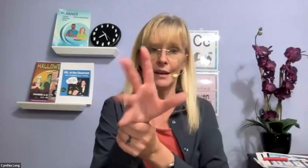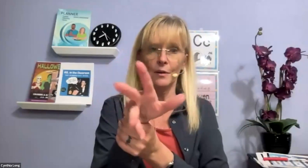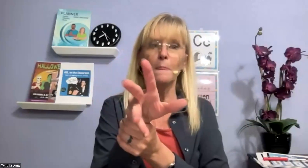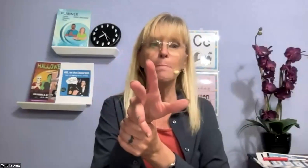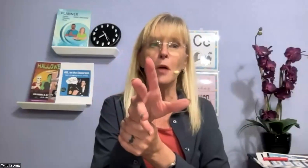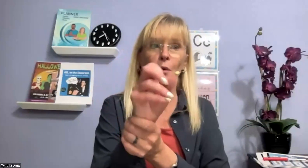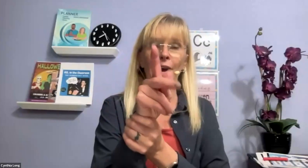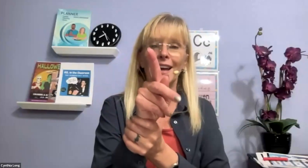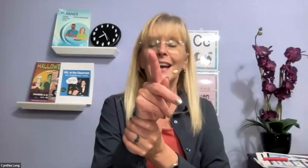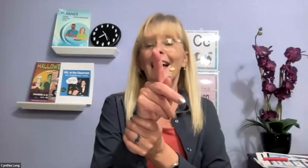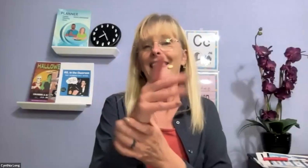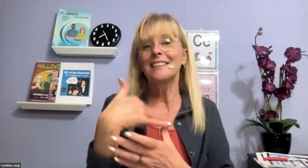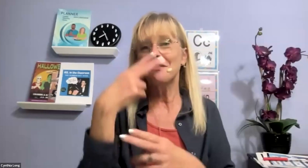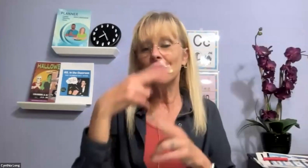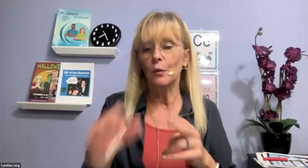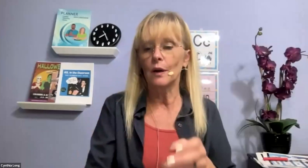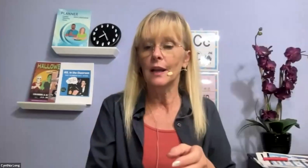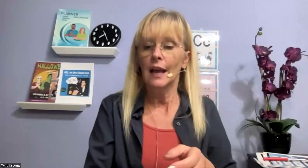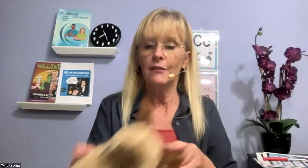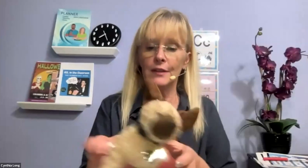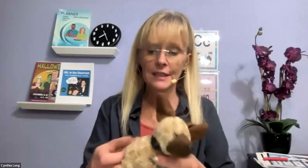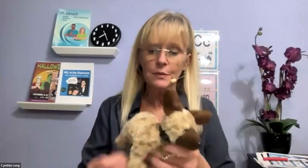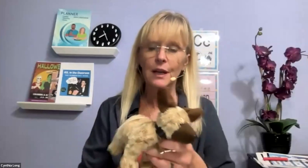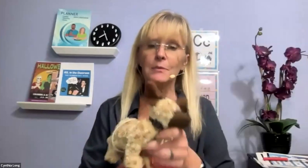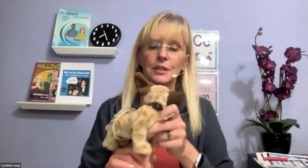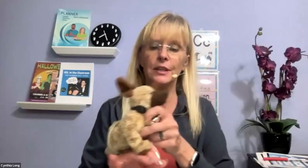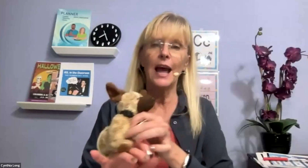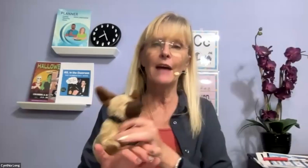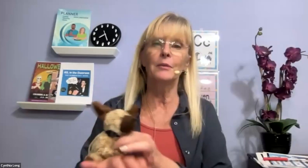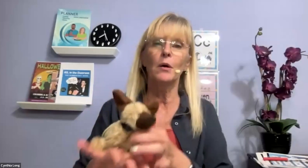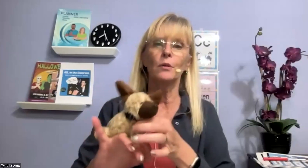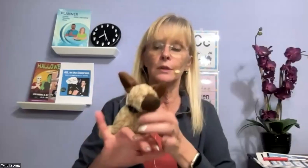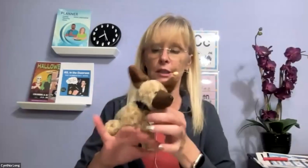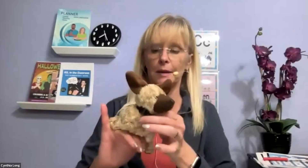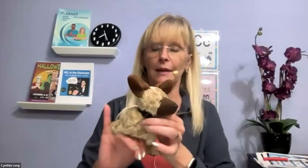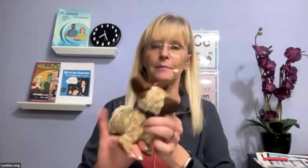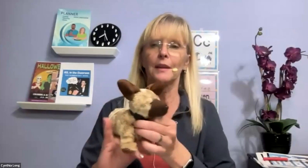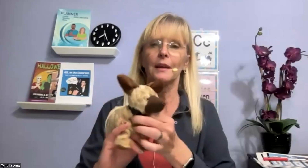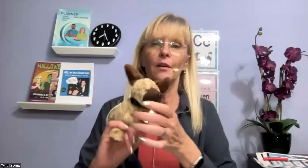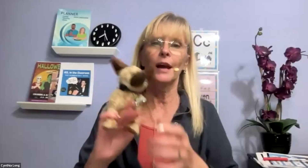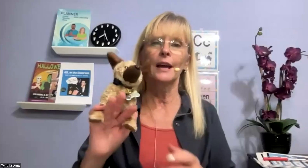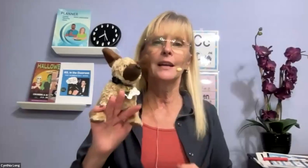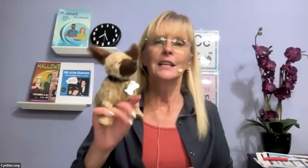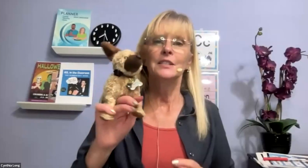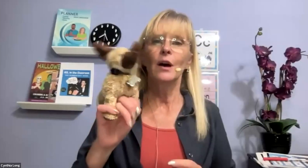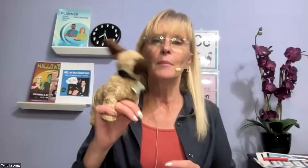them. Okay, that's a fun one. And for this one, I'm just going to have him hold on to me. Okay, so I'm